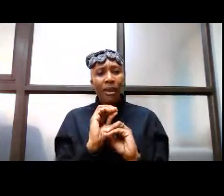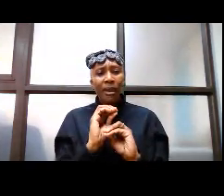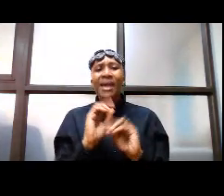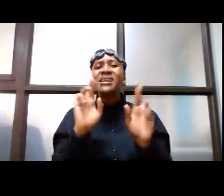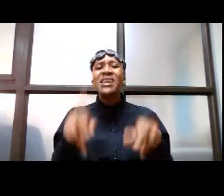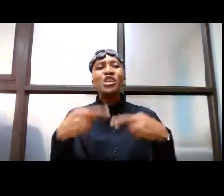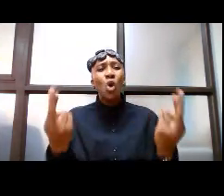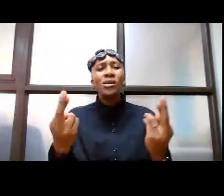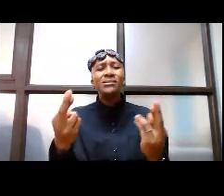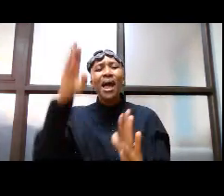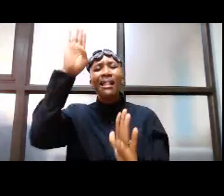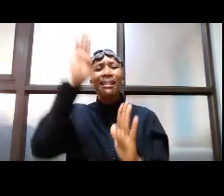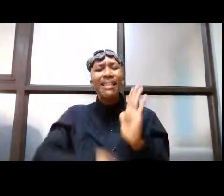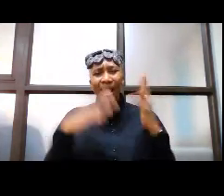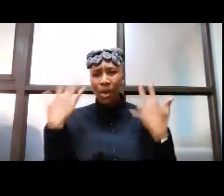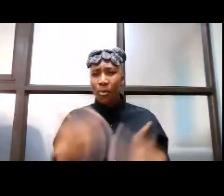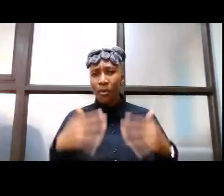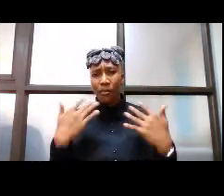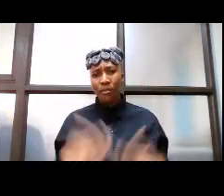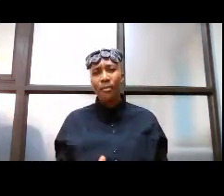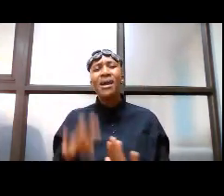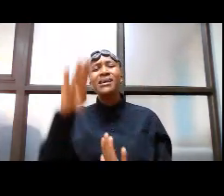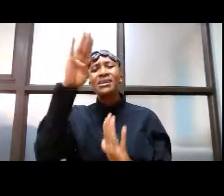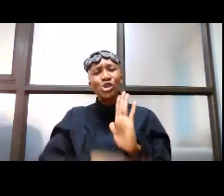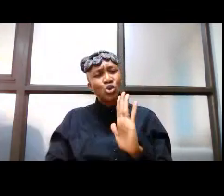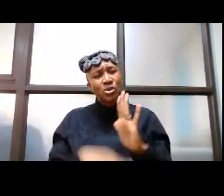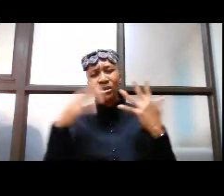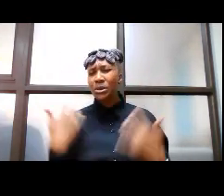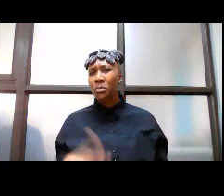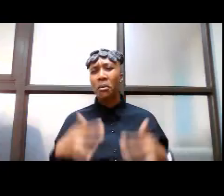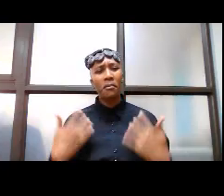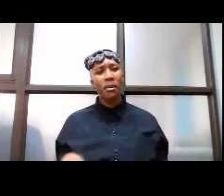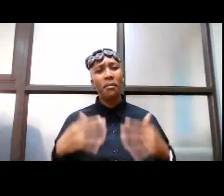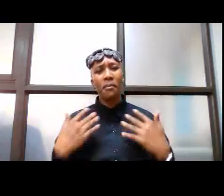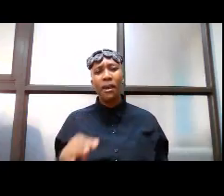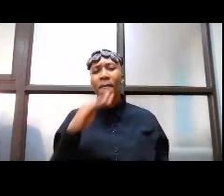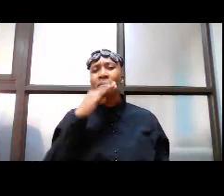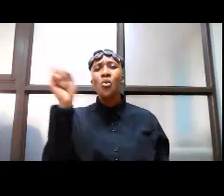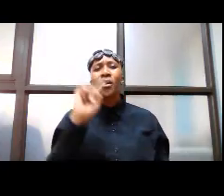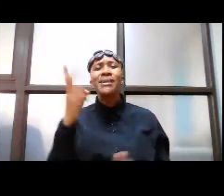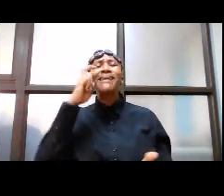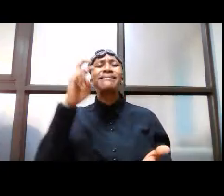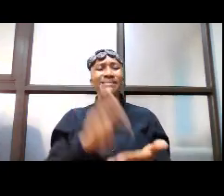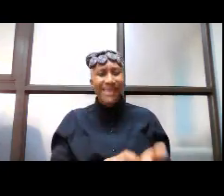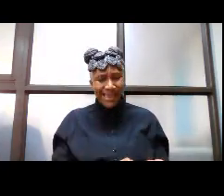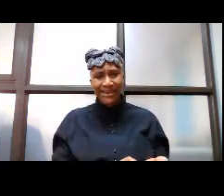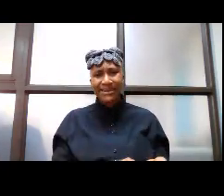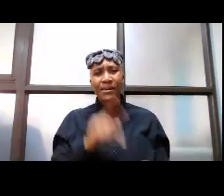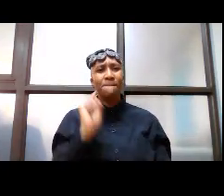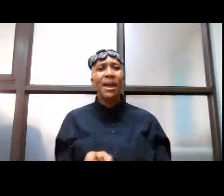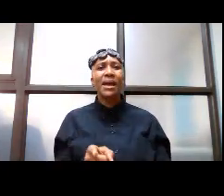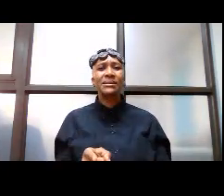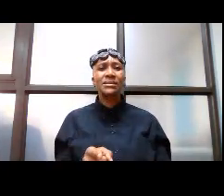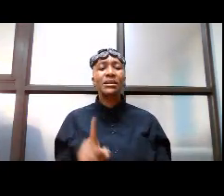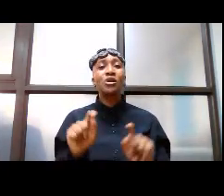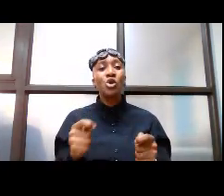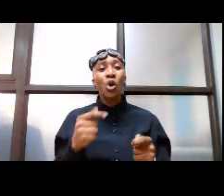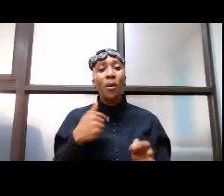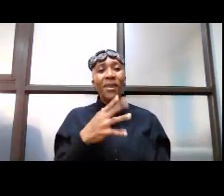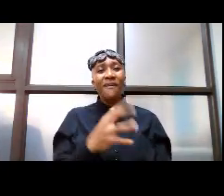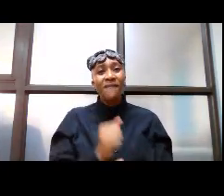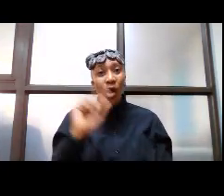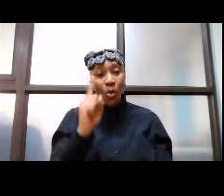high shortage of those resources. They are highly needed. What I found for me in my